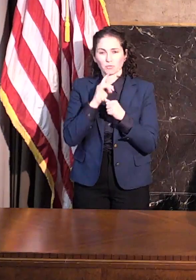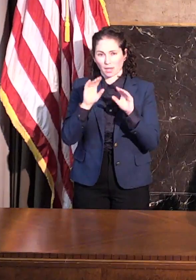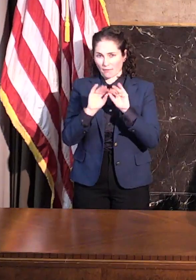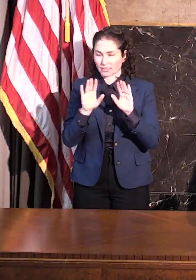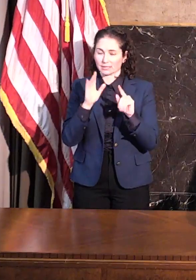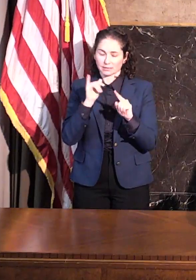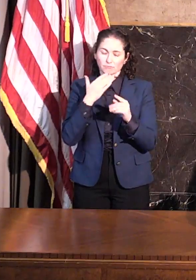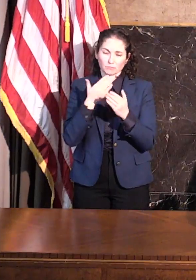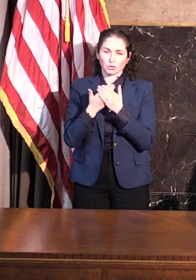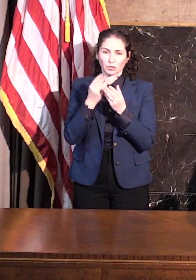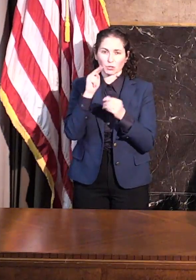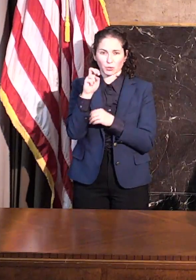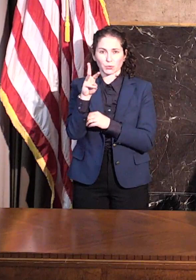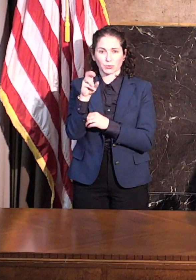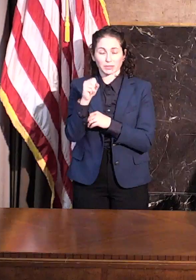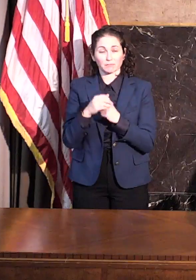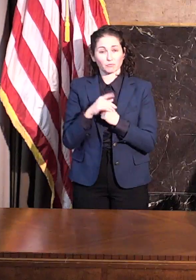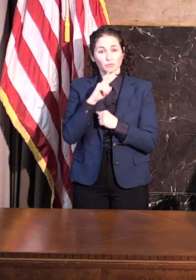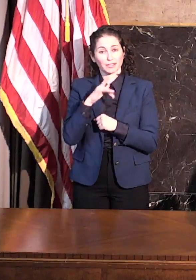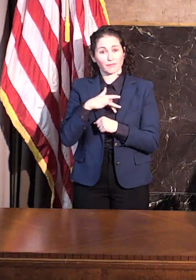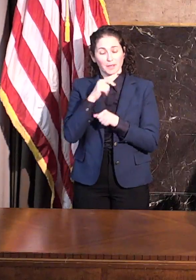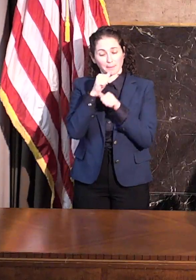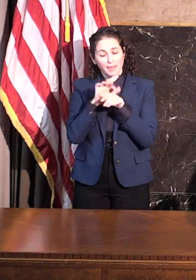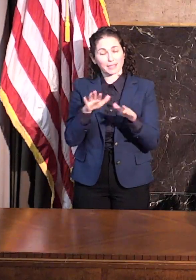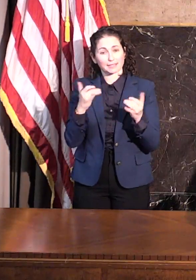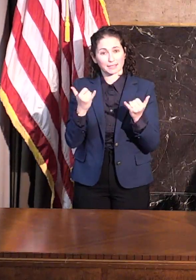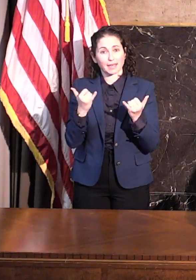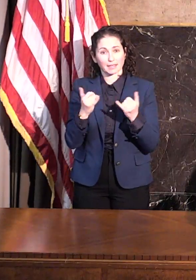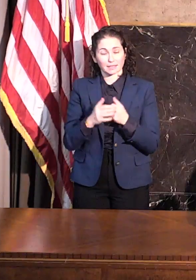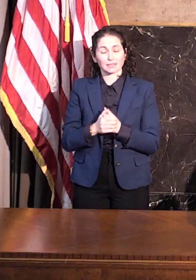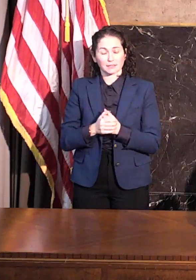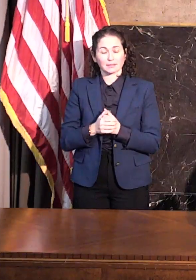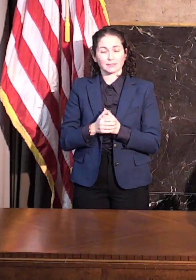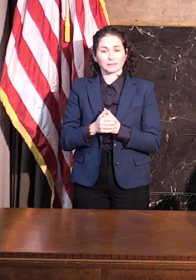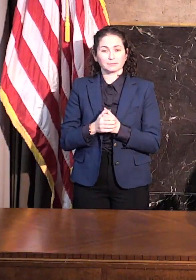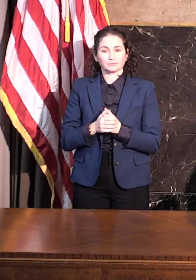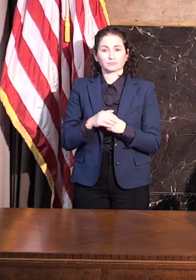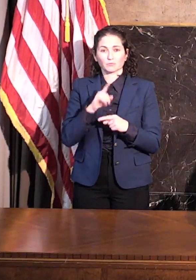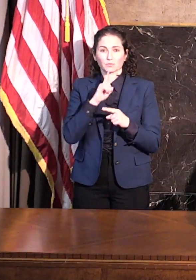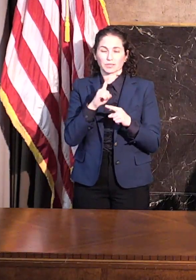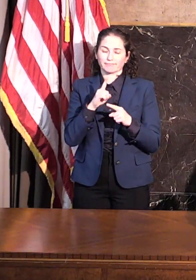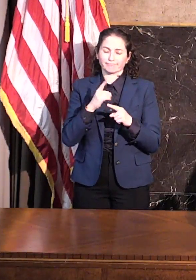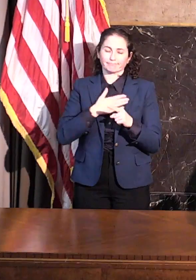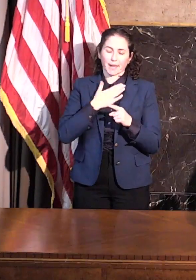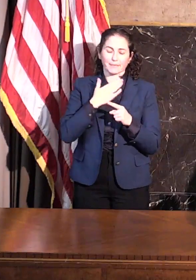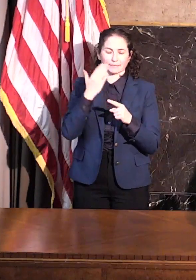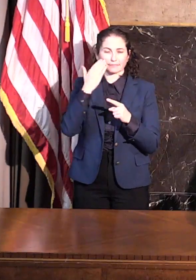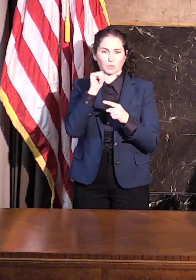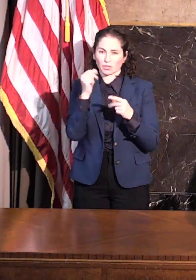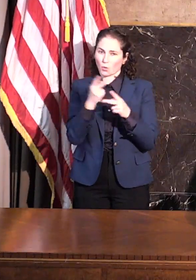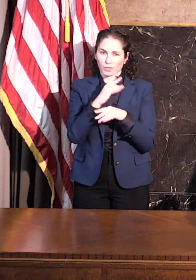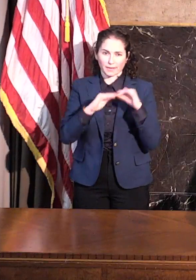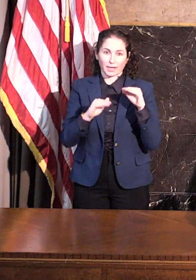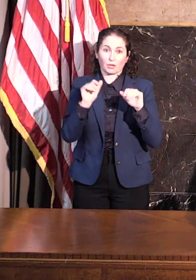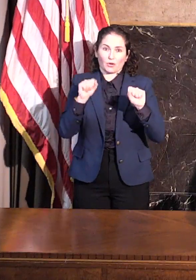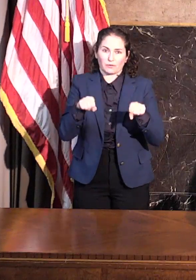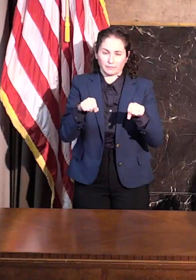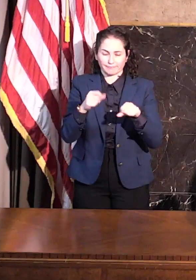state. Most importantly, we have learned of no injuries